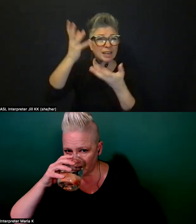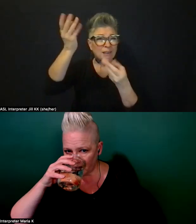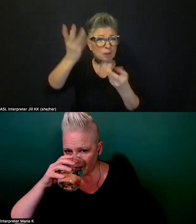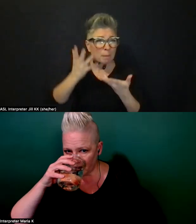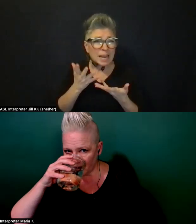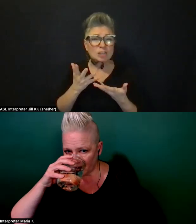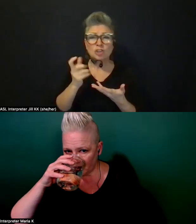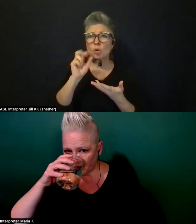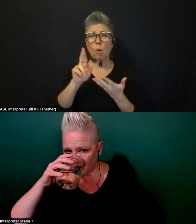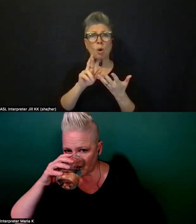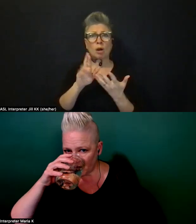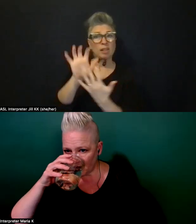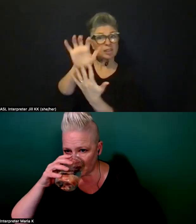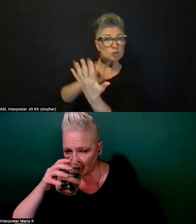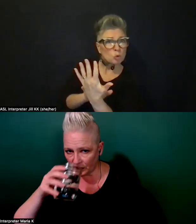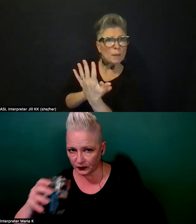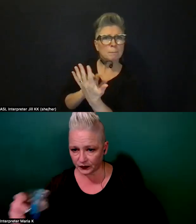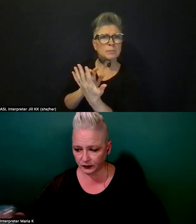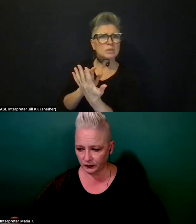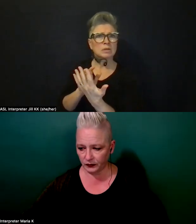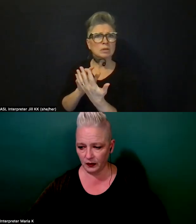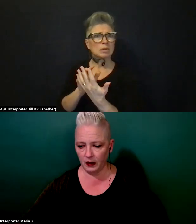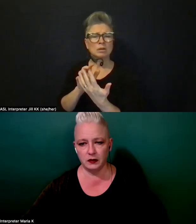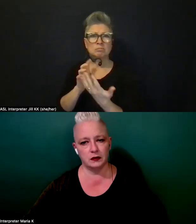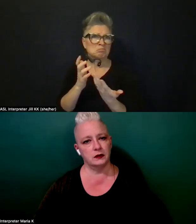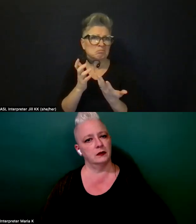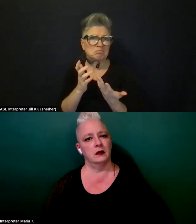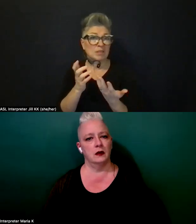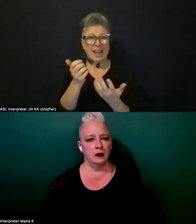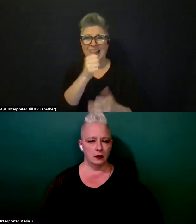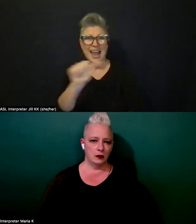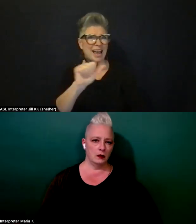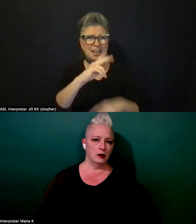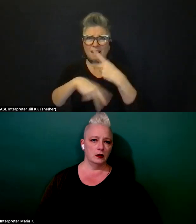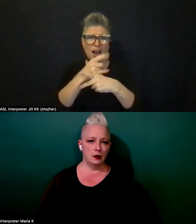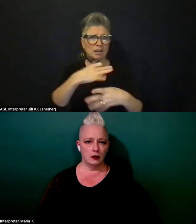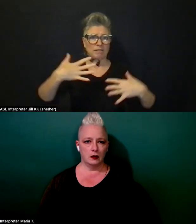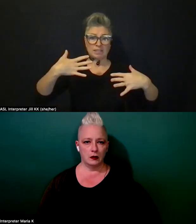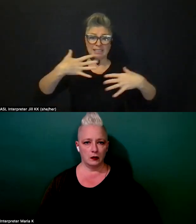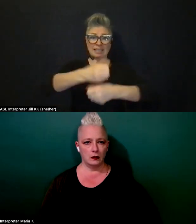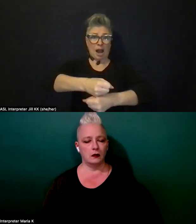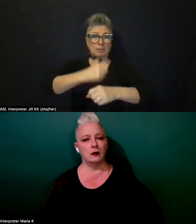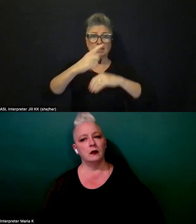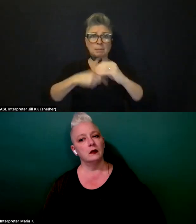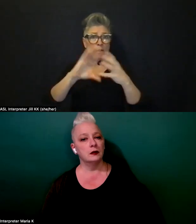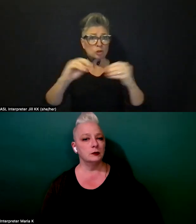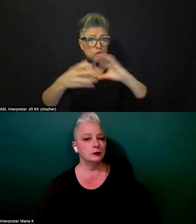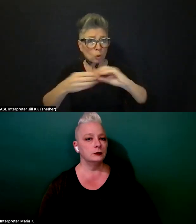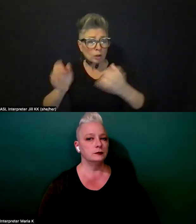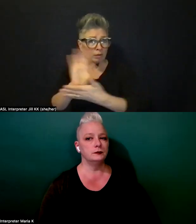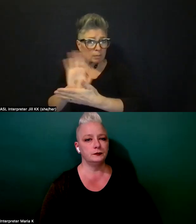get the script, but do you get the script or any synopsis of the movie beforehand and give